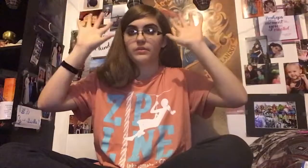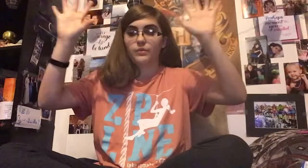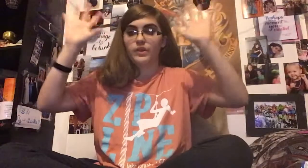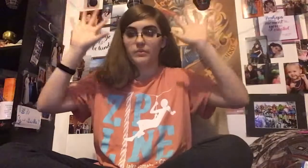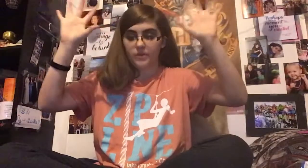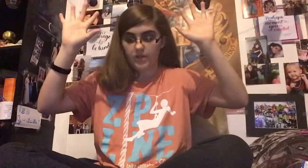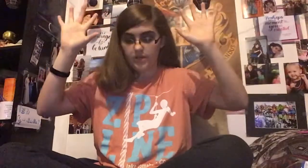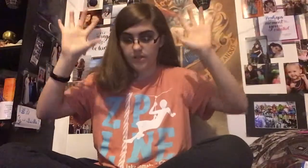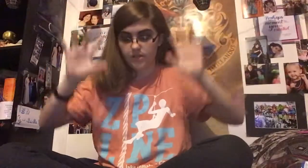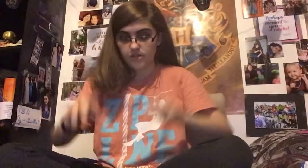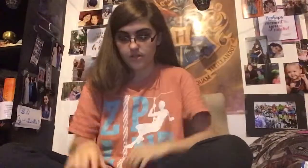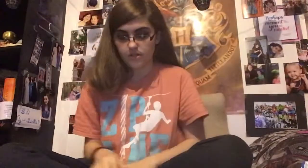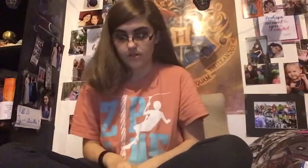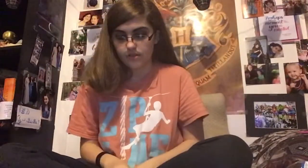way up here. Awe